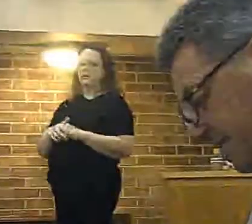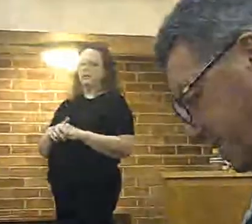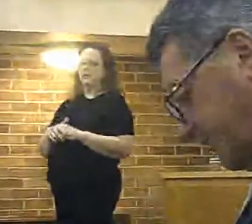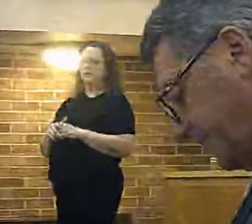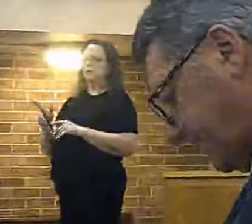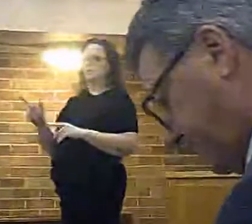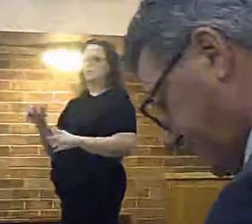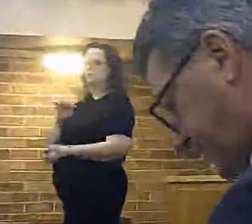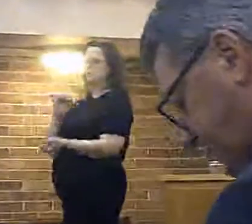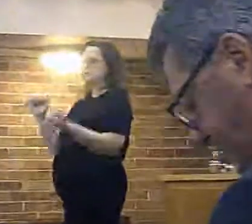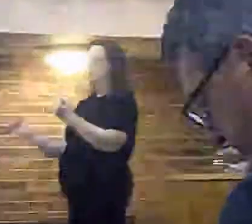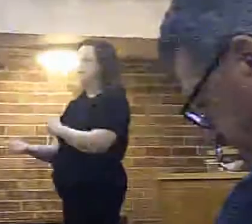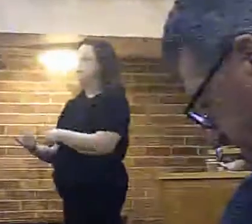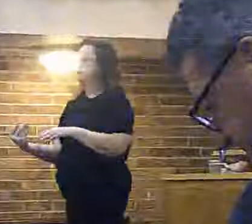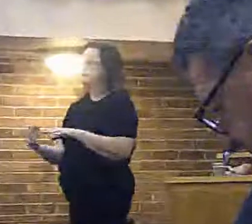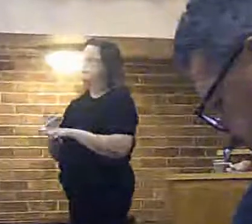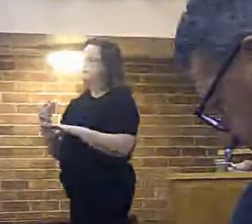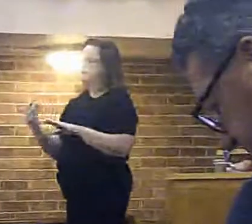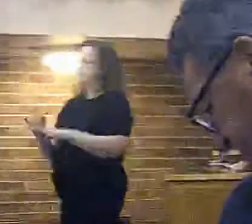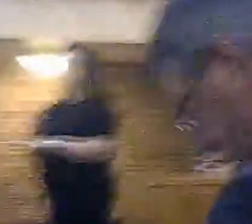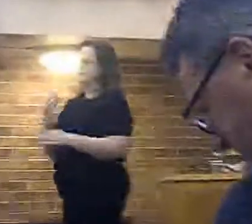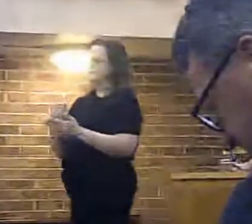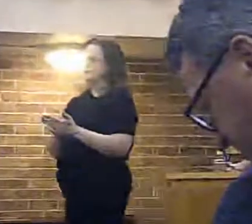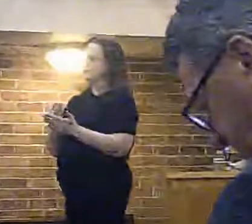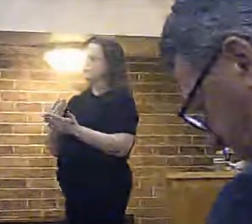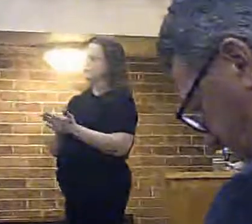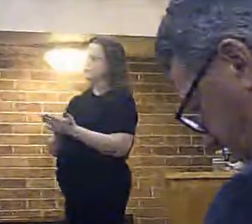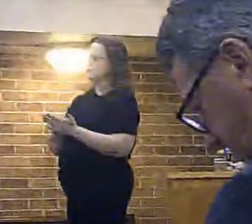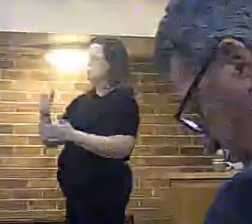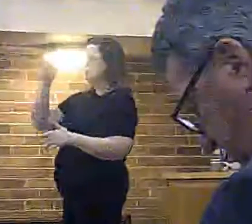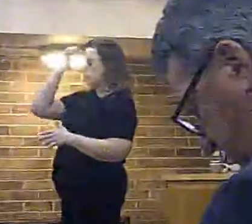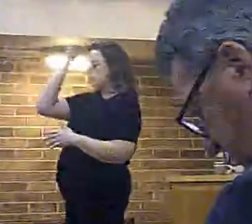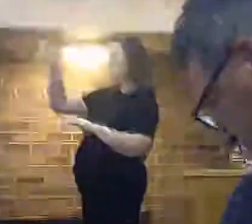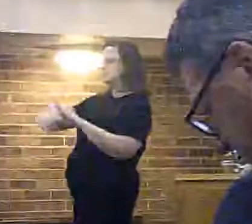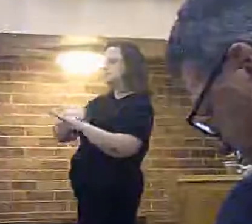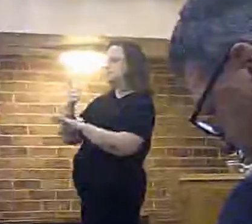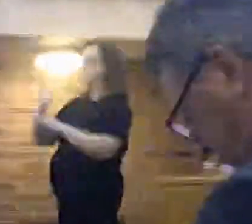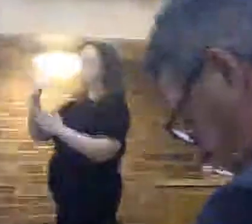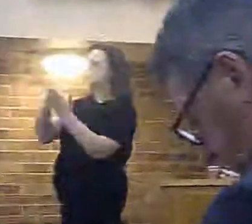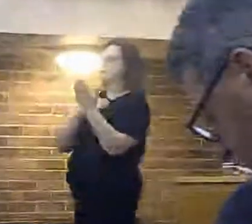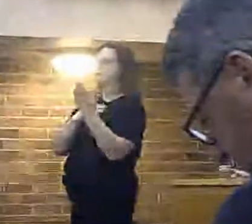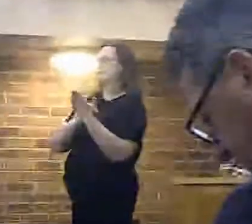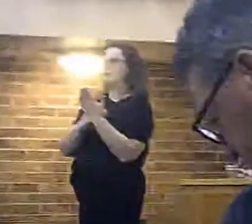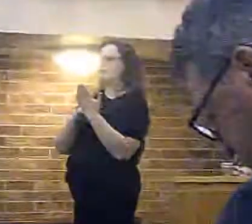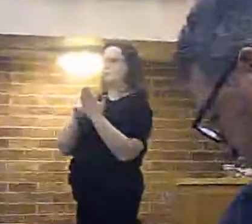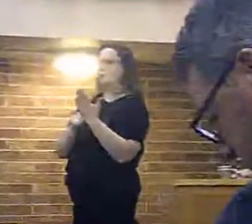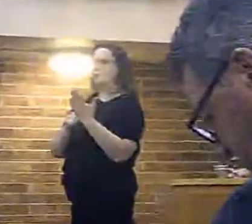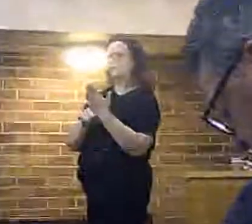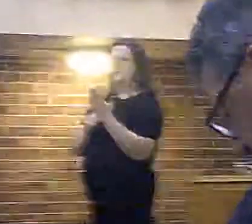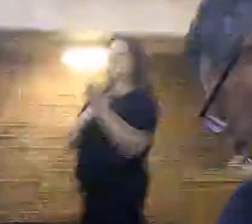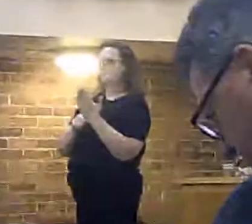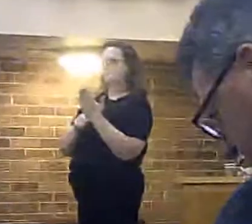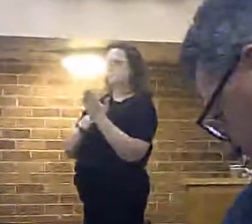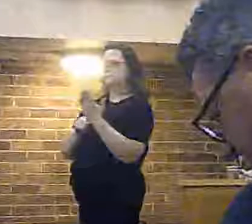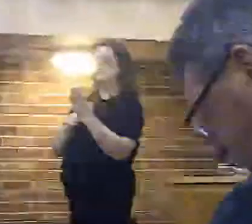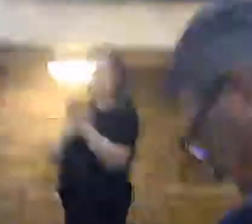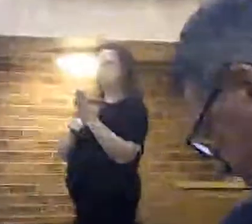a transformation and efficiencies fund, and the government has set criteria, one of which is